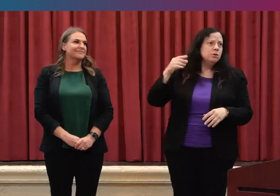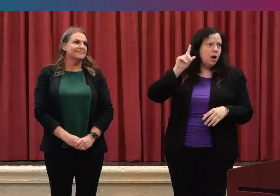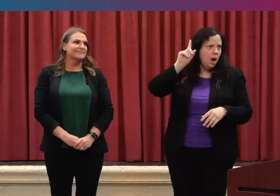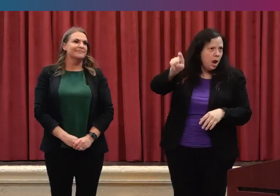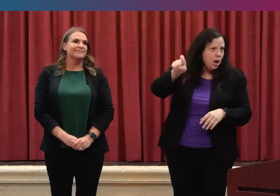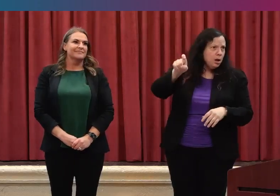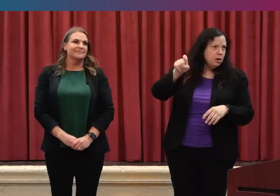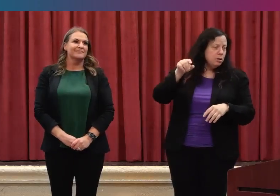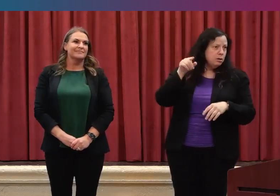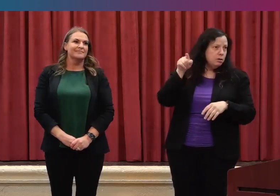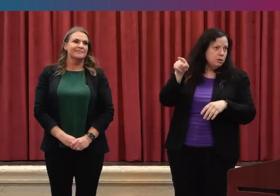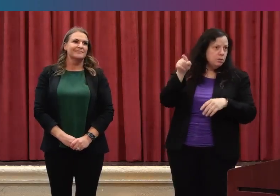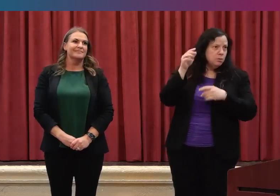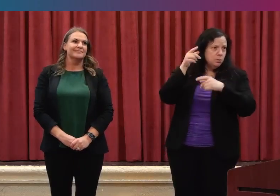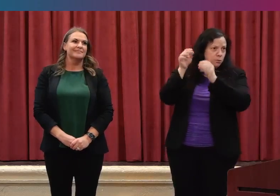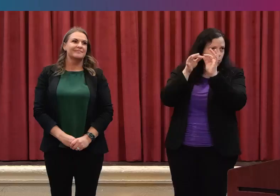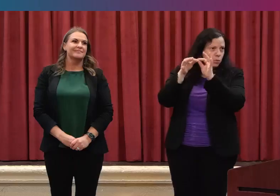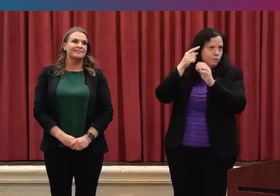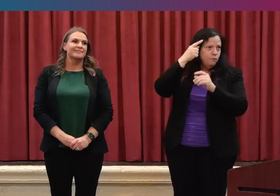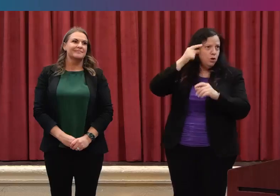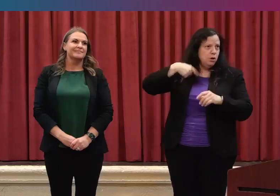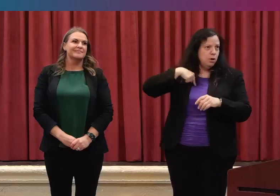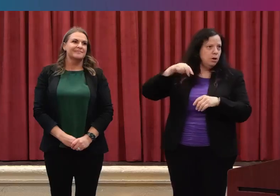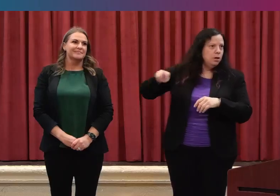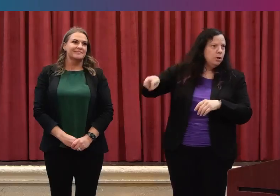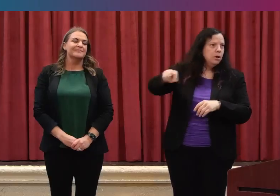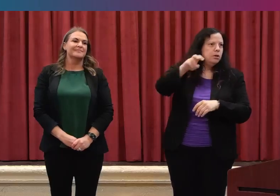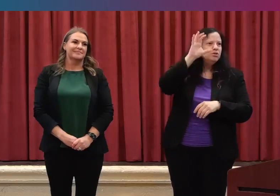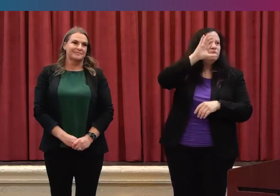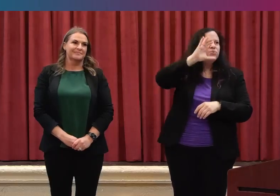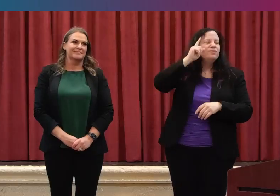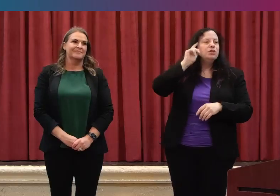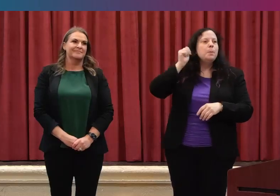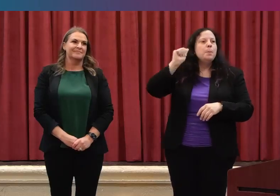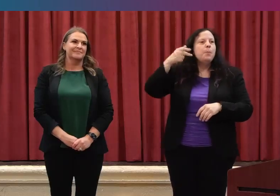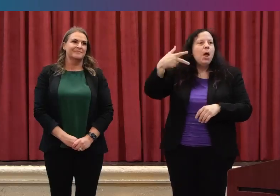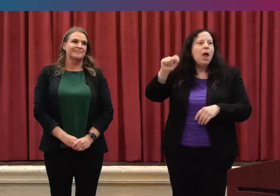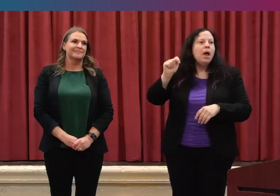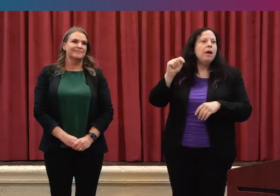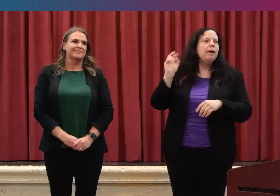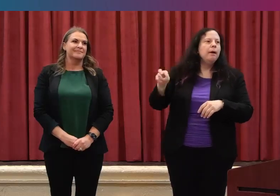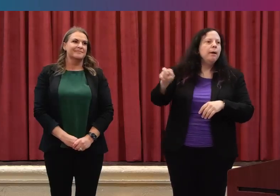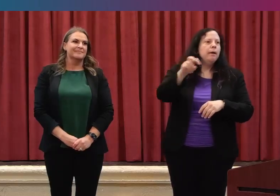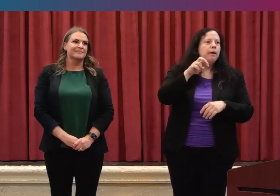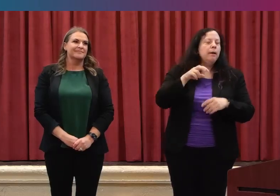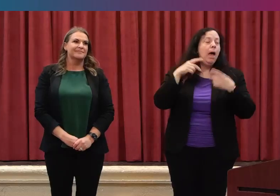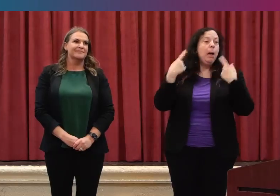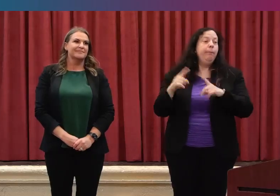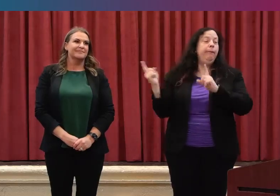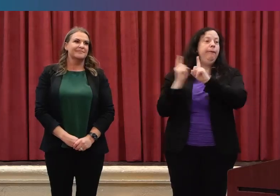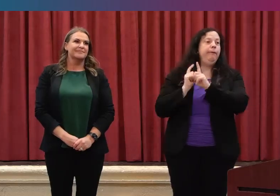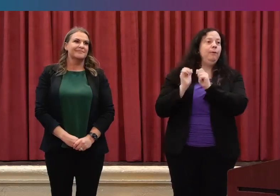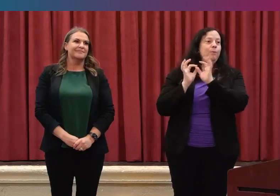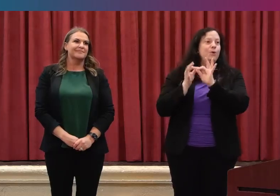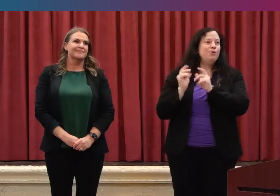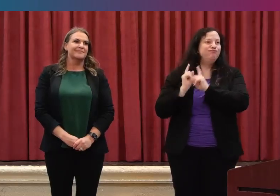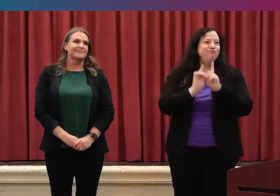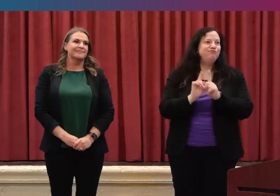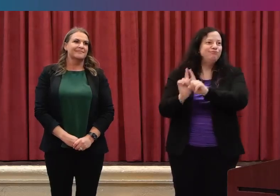through their interpreter training program. You know, they look for like different parts. You know, they go pair